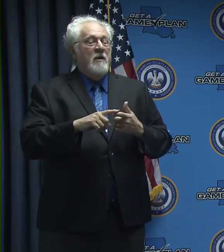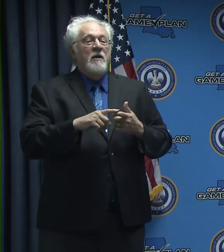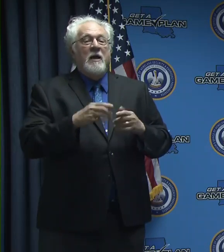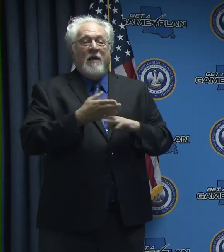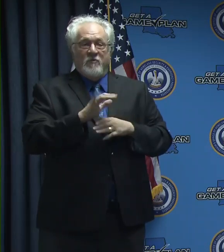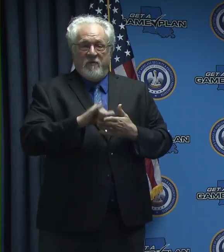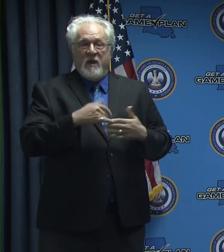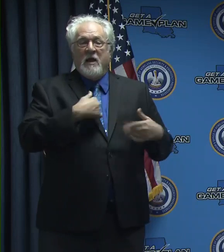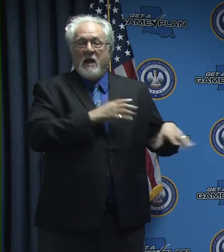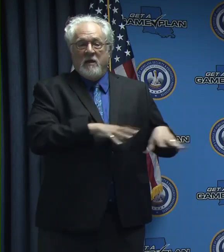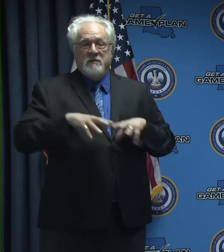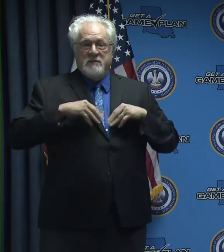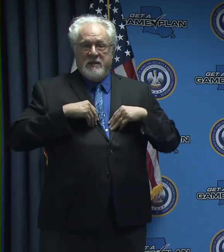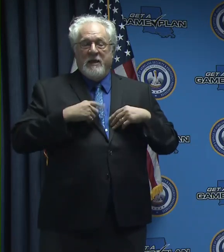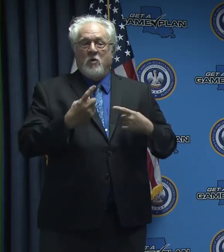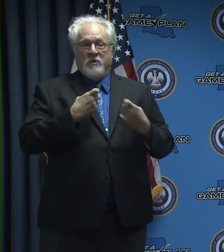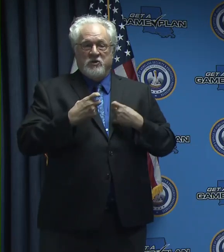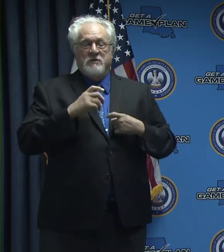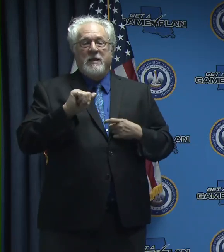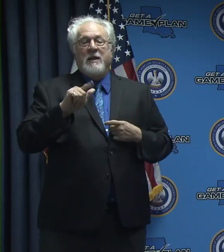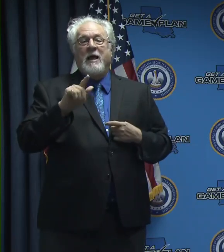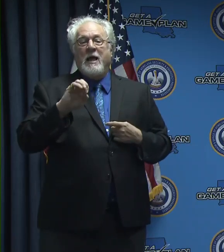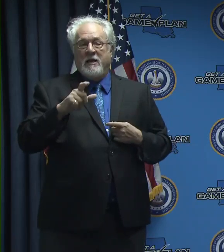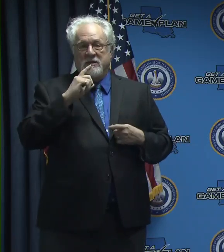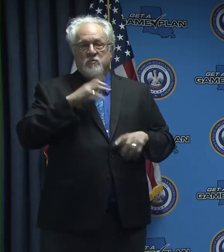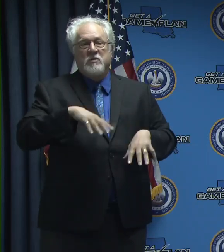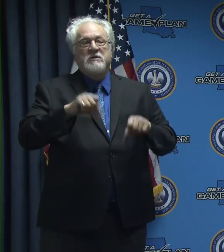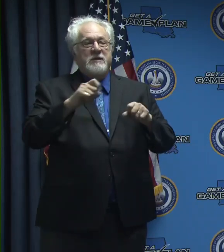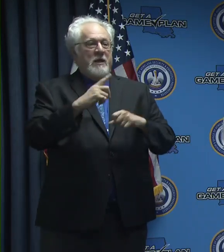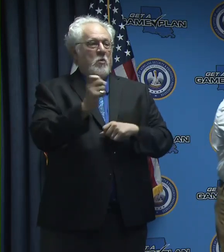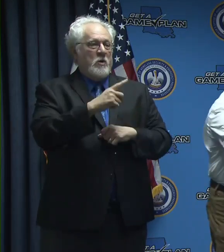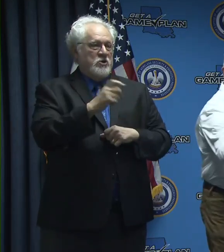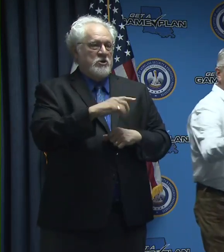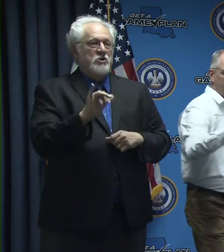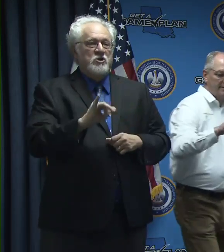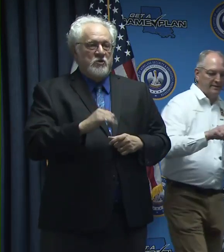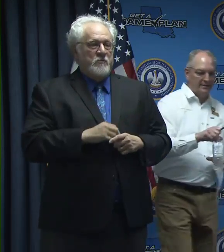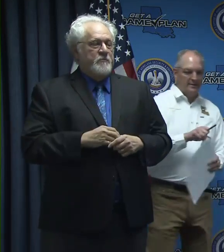that, then I'll take your questions, and Alex is here to take your testing questions as well.